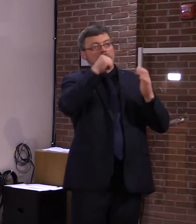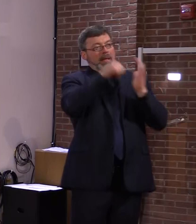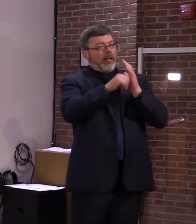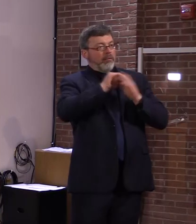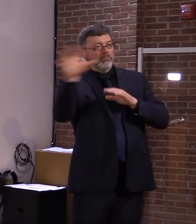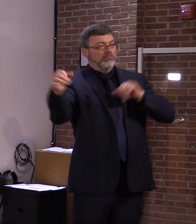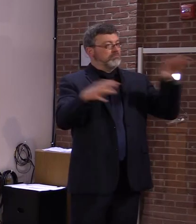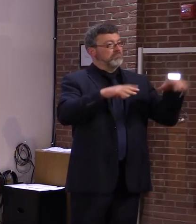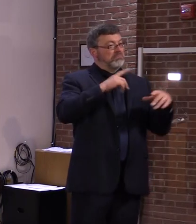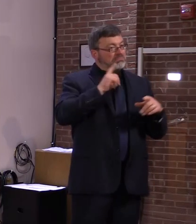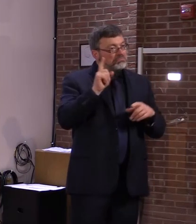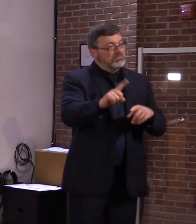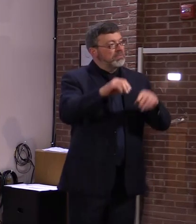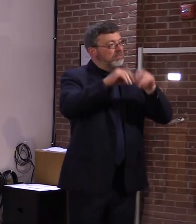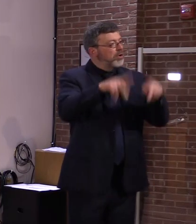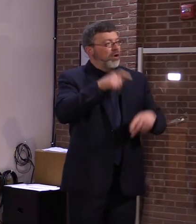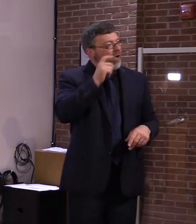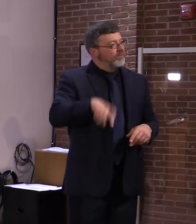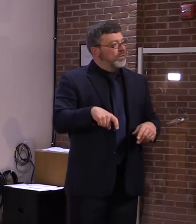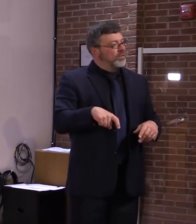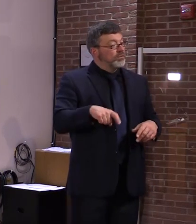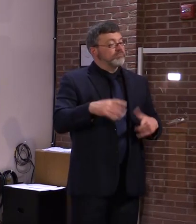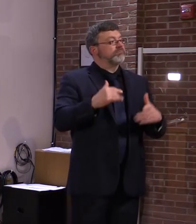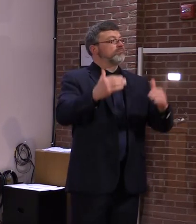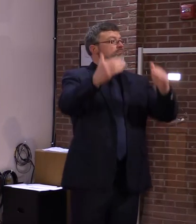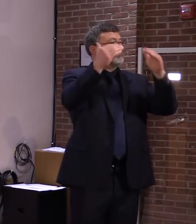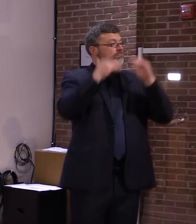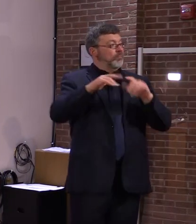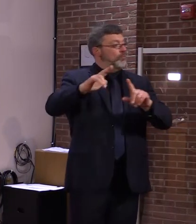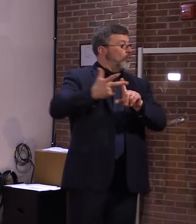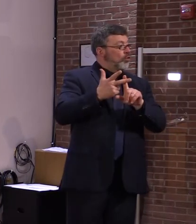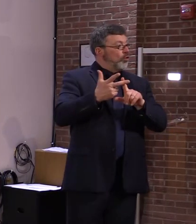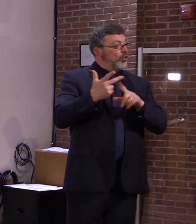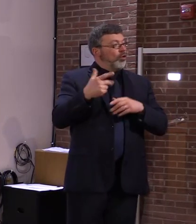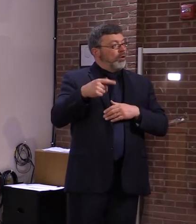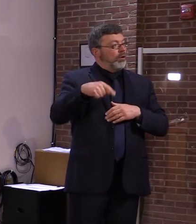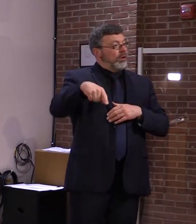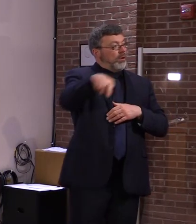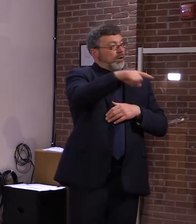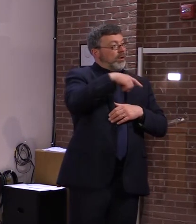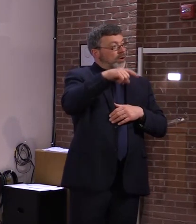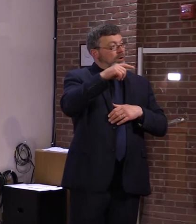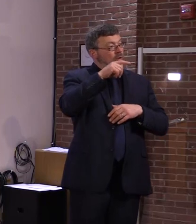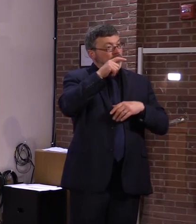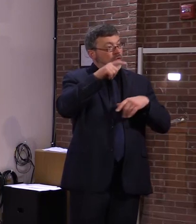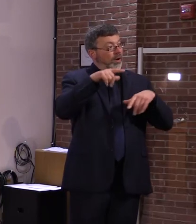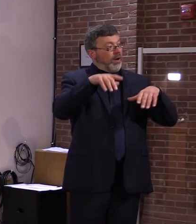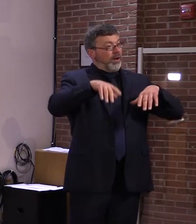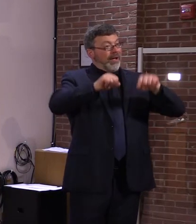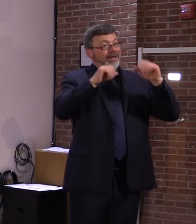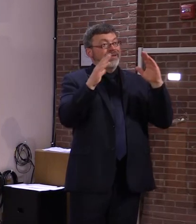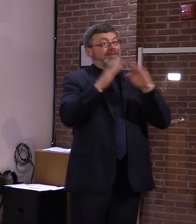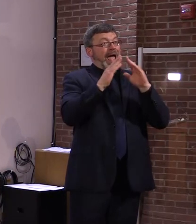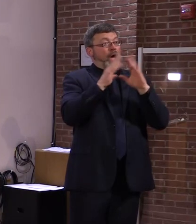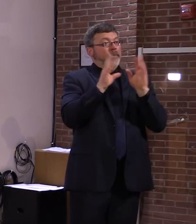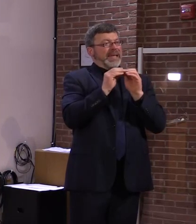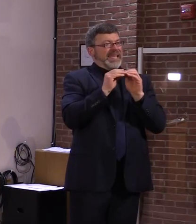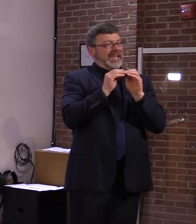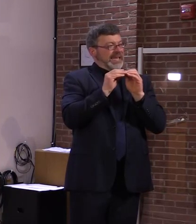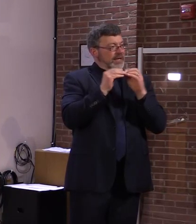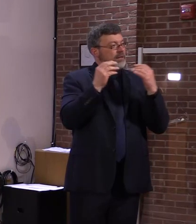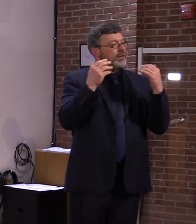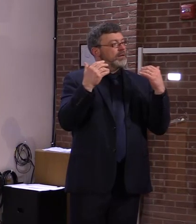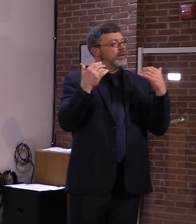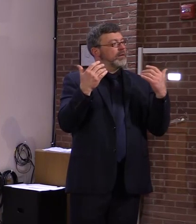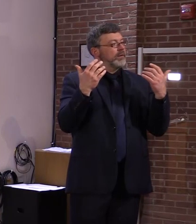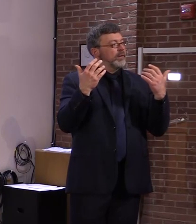whether that's because they don't feel comfortable medically or maybe they have children and they can't make it to a 7 o'clock meeting every